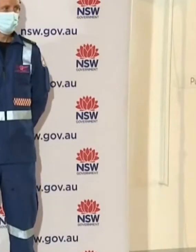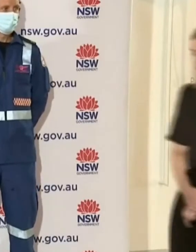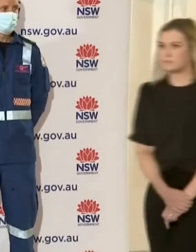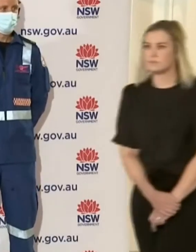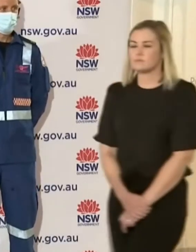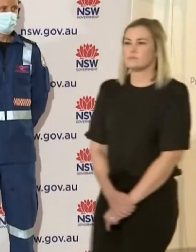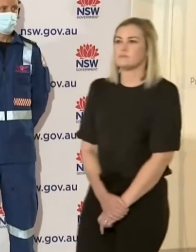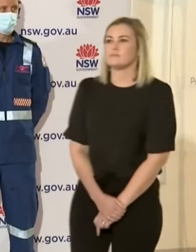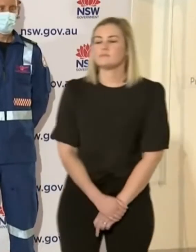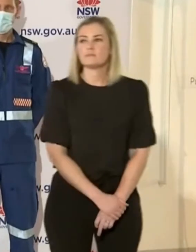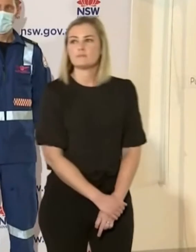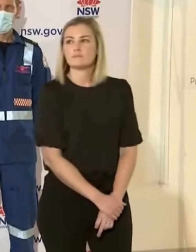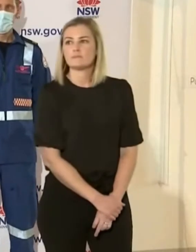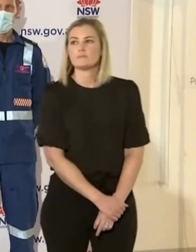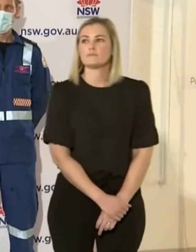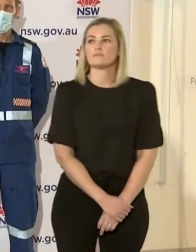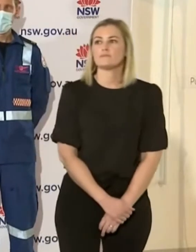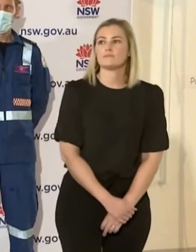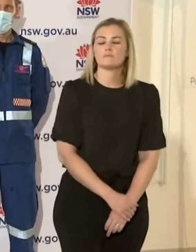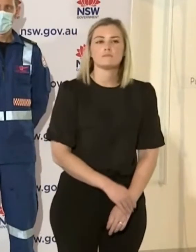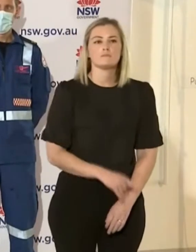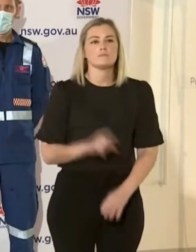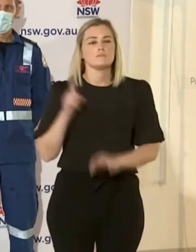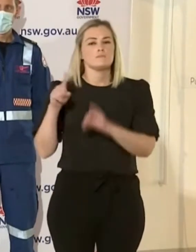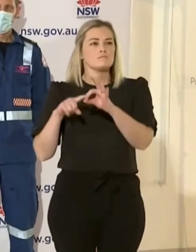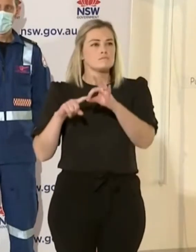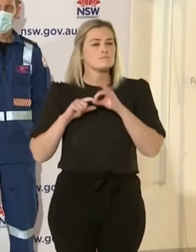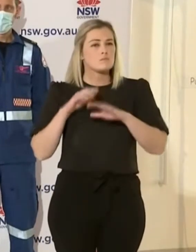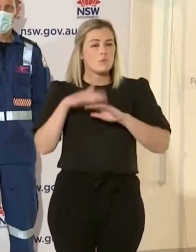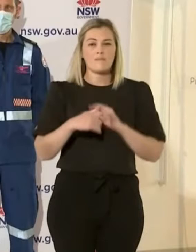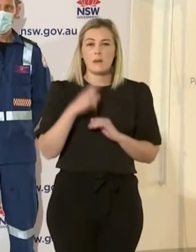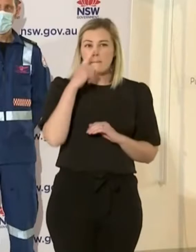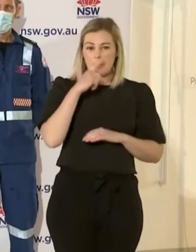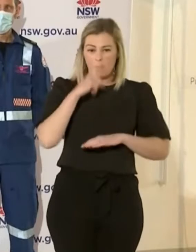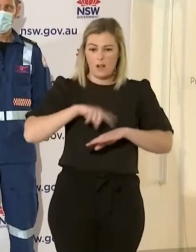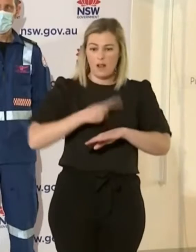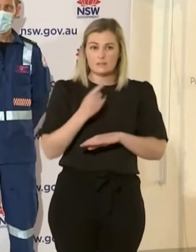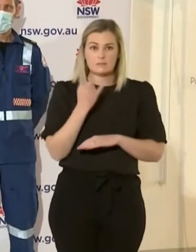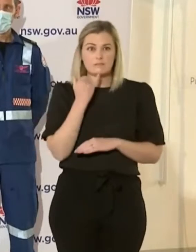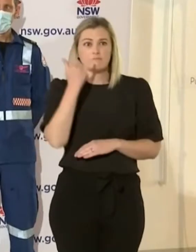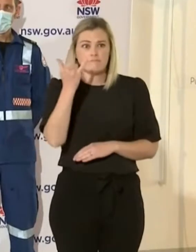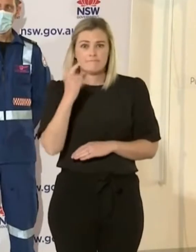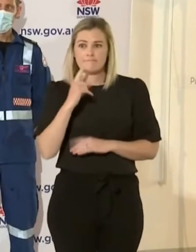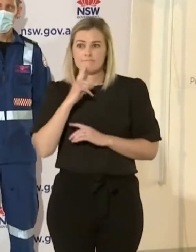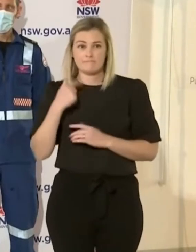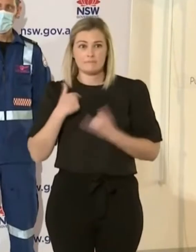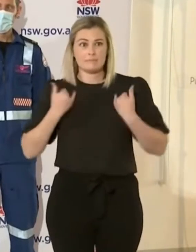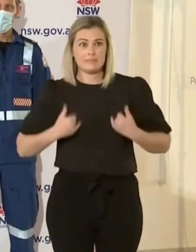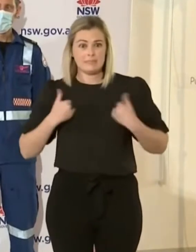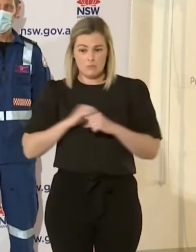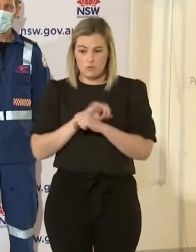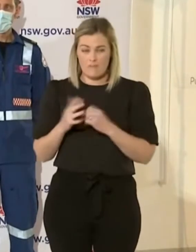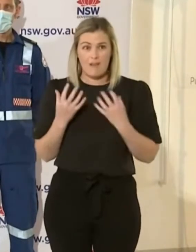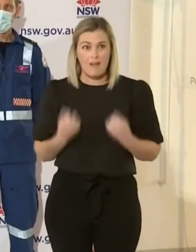into the system too late and you know, declining and dying. Are there also people in the hospital at home system that are already